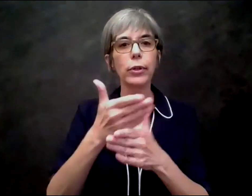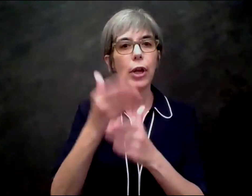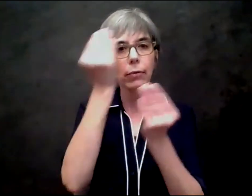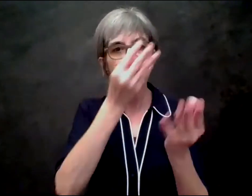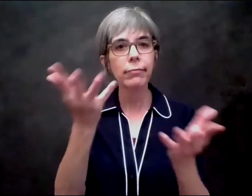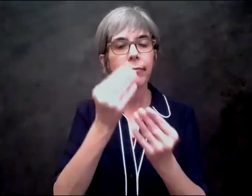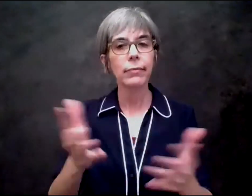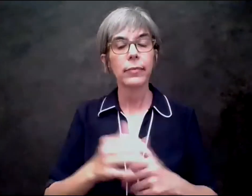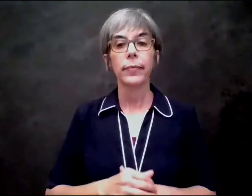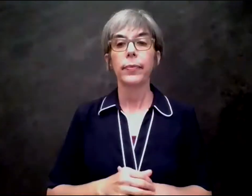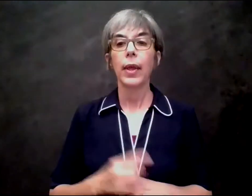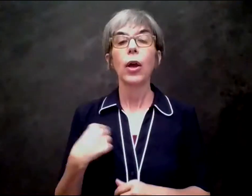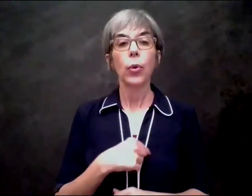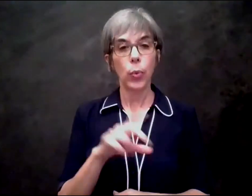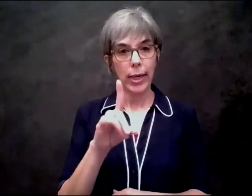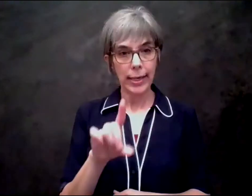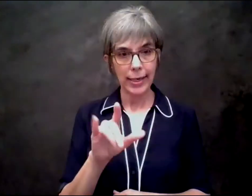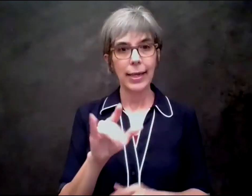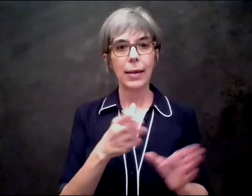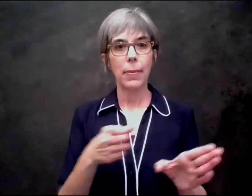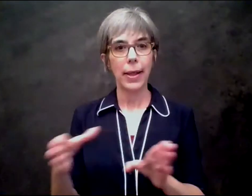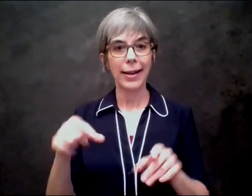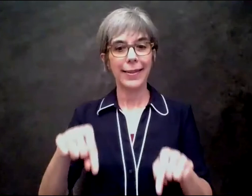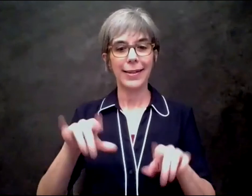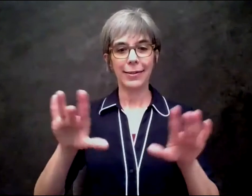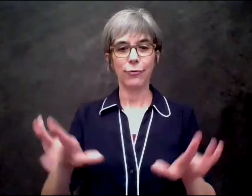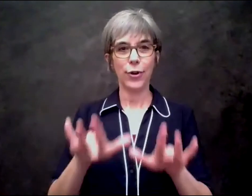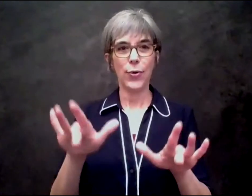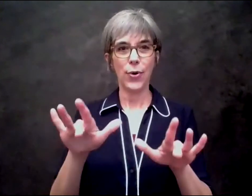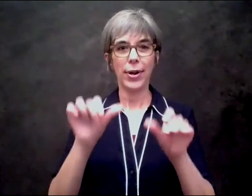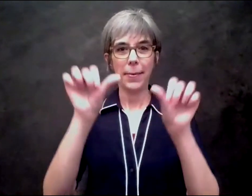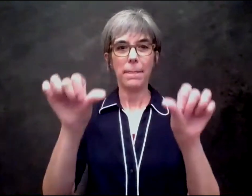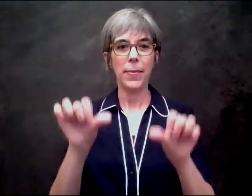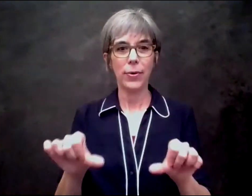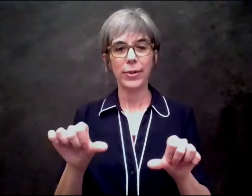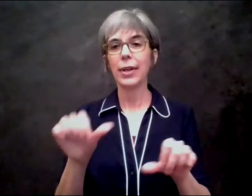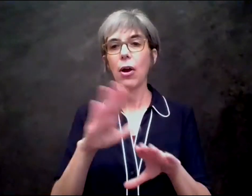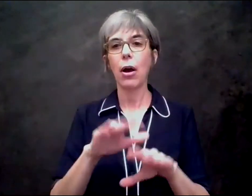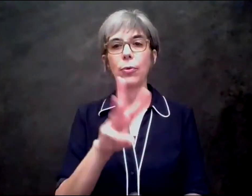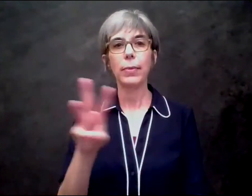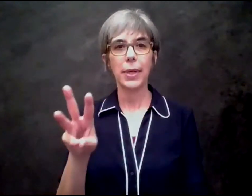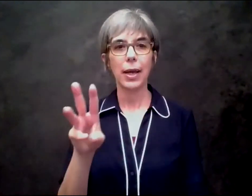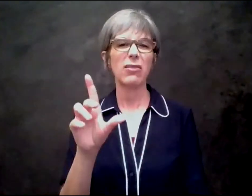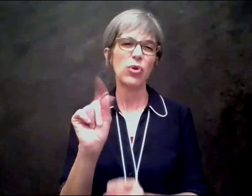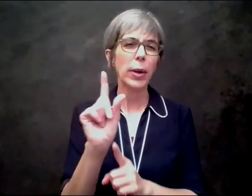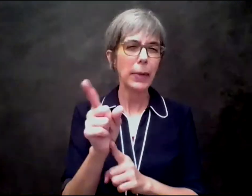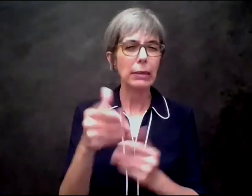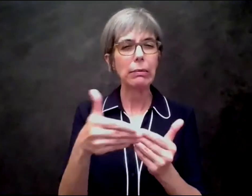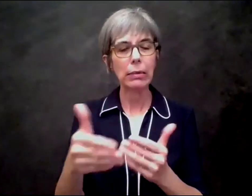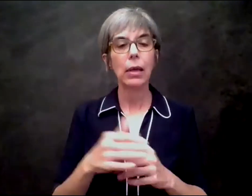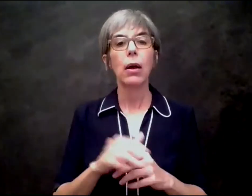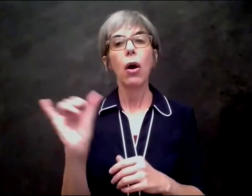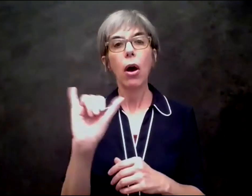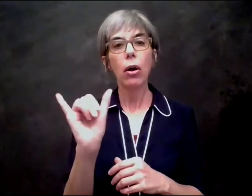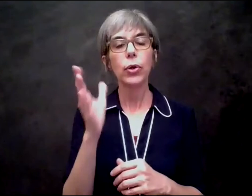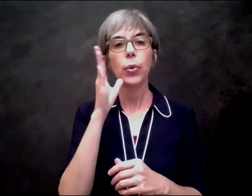We did plan on having the recording of this posted on our website within about 20 minutes. Additionally, information will be provided to the